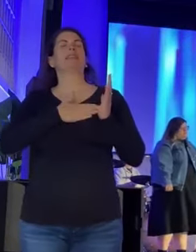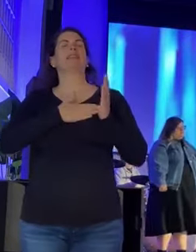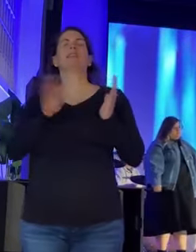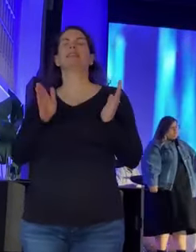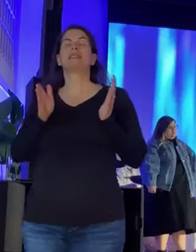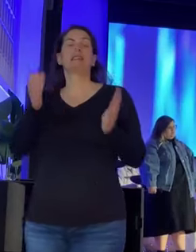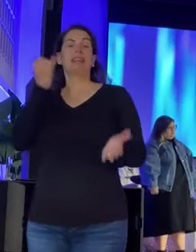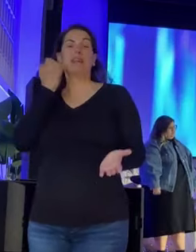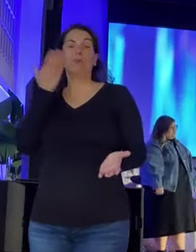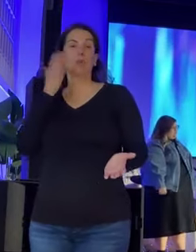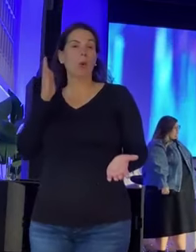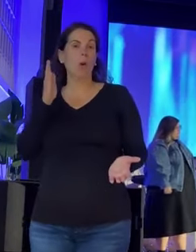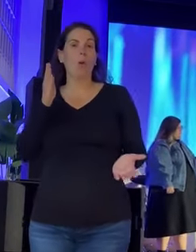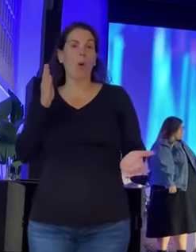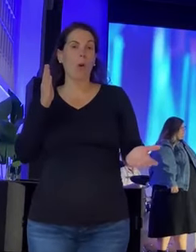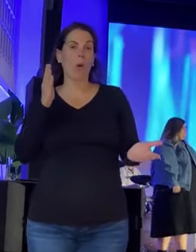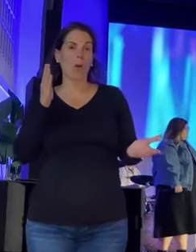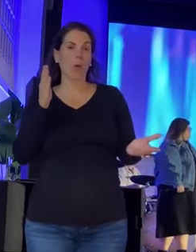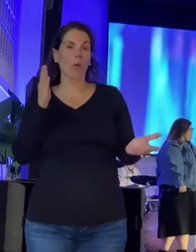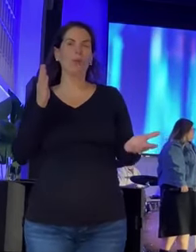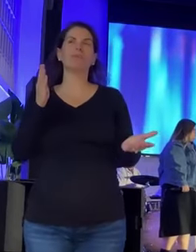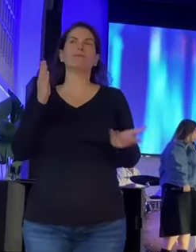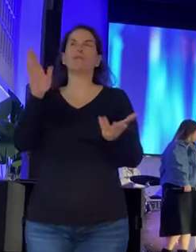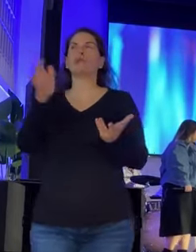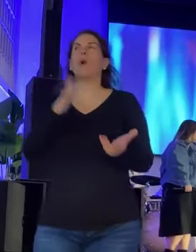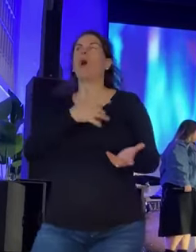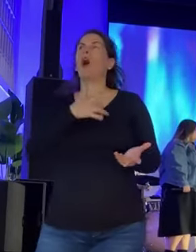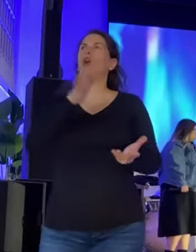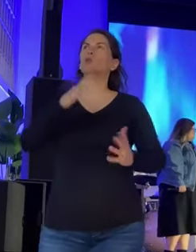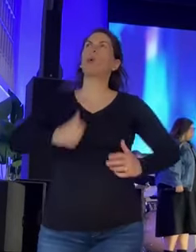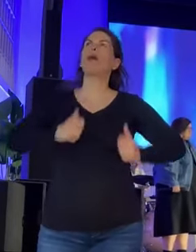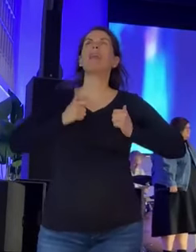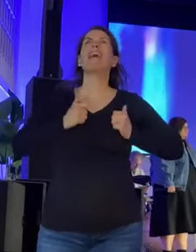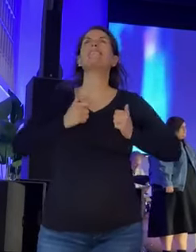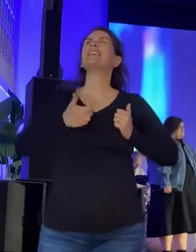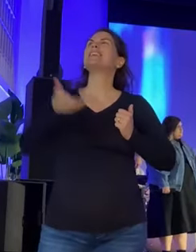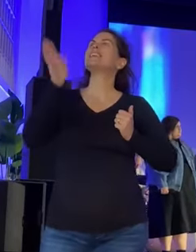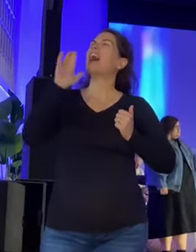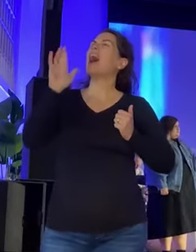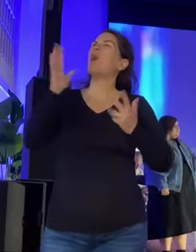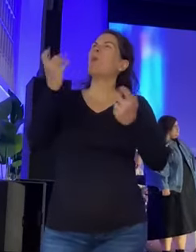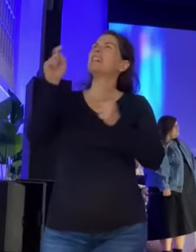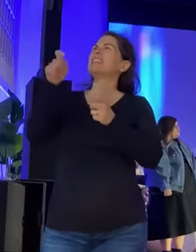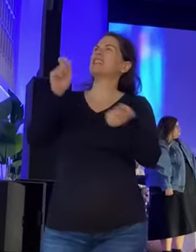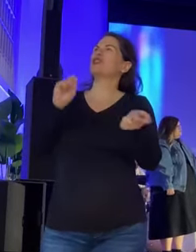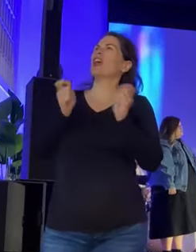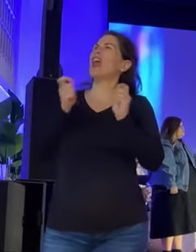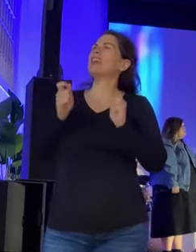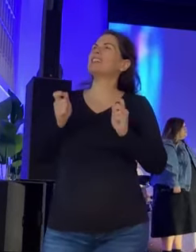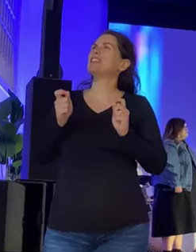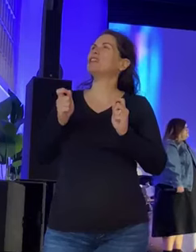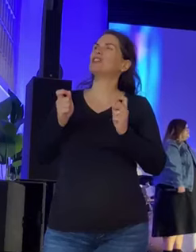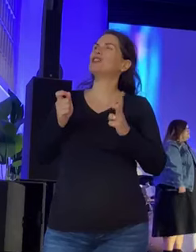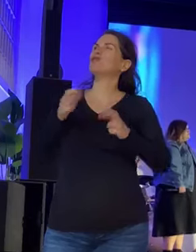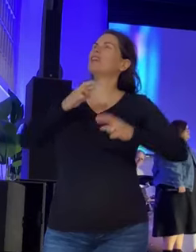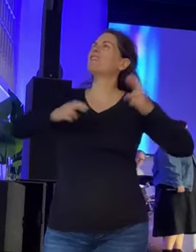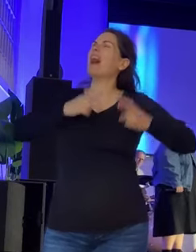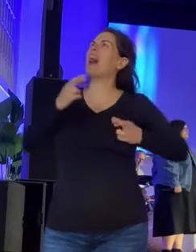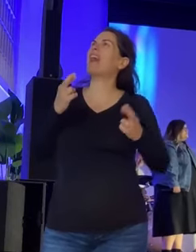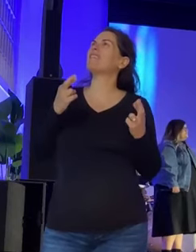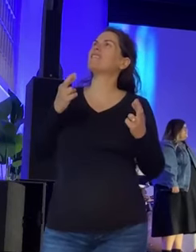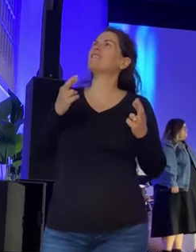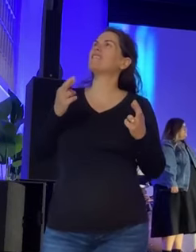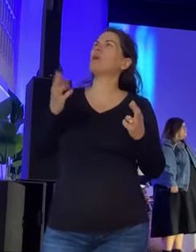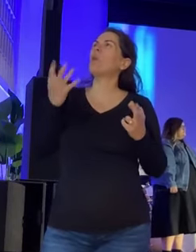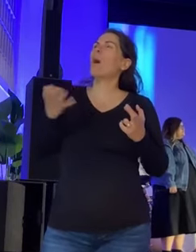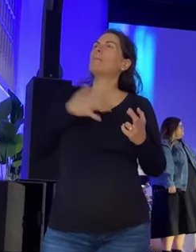don't already know what's in your heart or in your life that needs revival, that needs something to be brought back